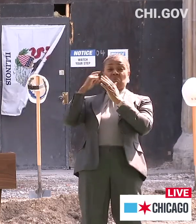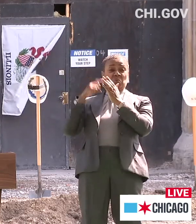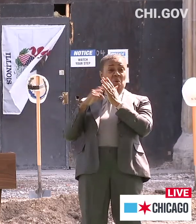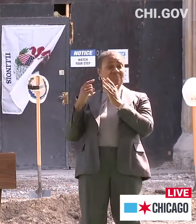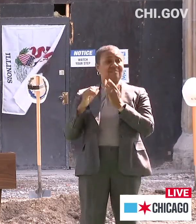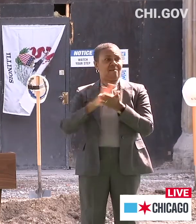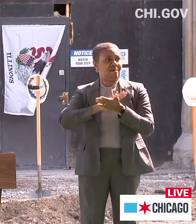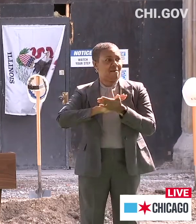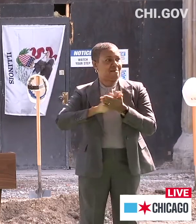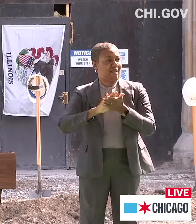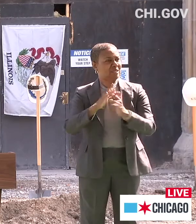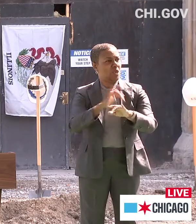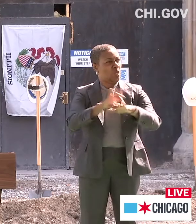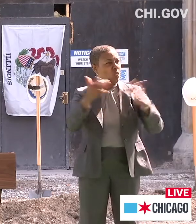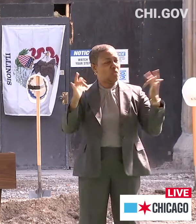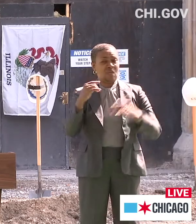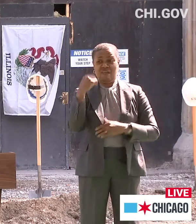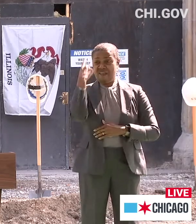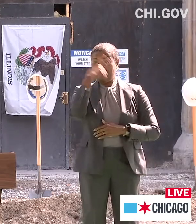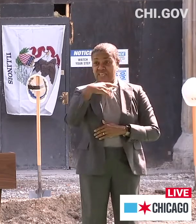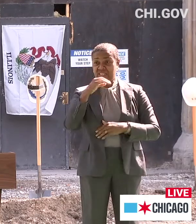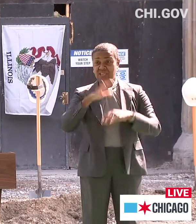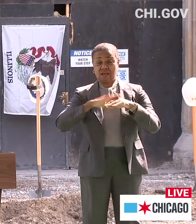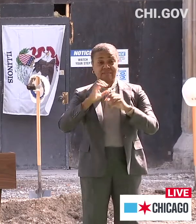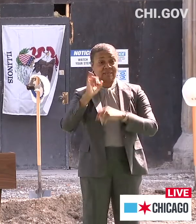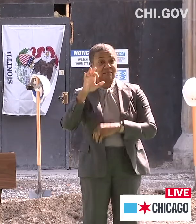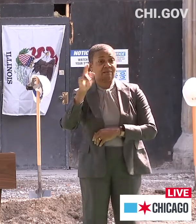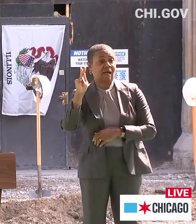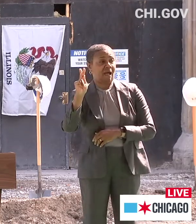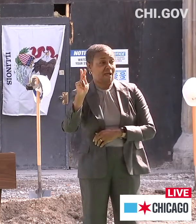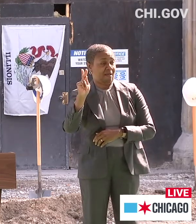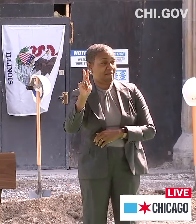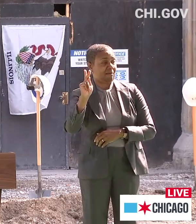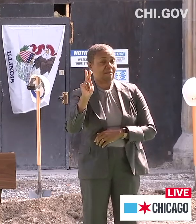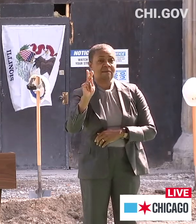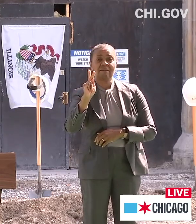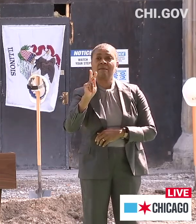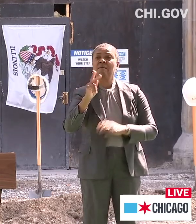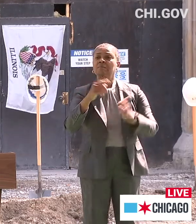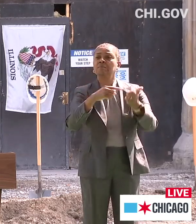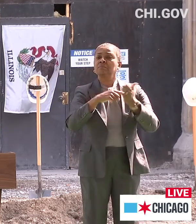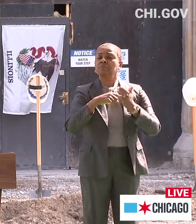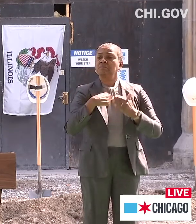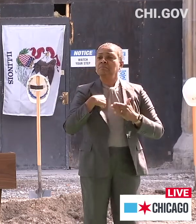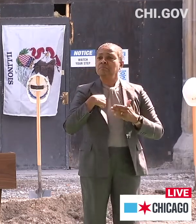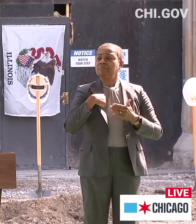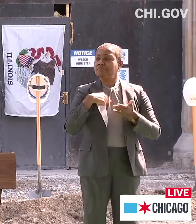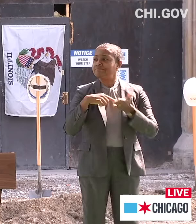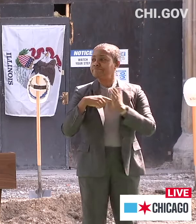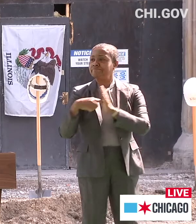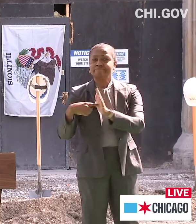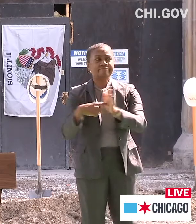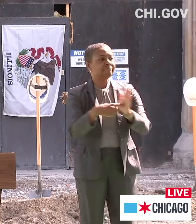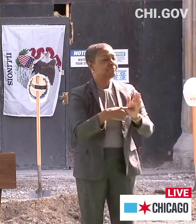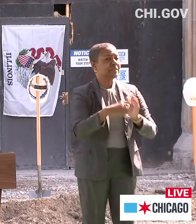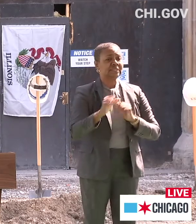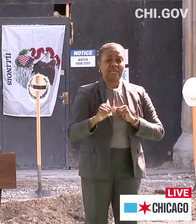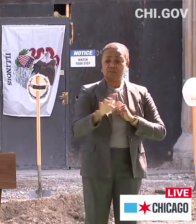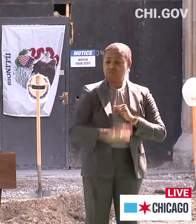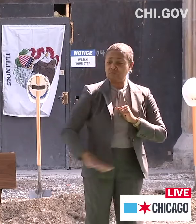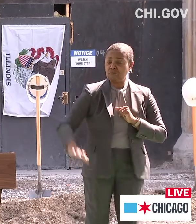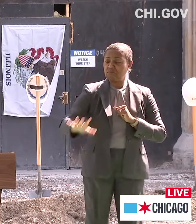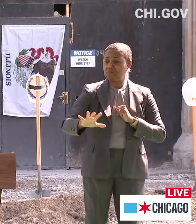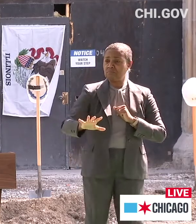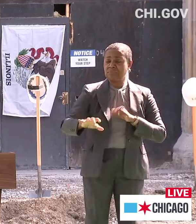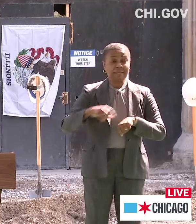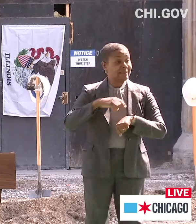are nice, bright, shiny faces on the clock now. And it signifies to me and to South Chicago that the